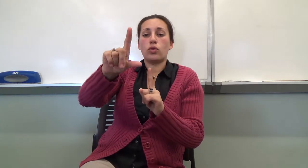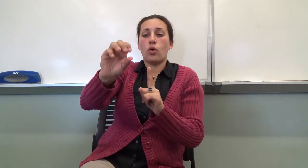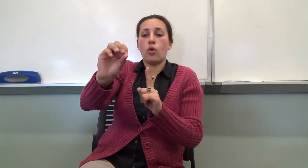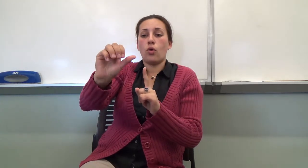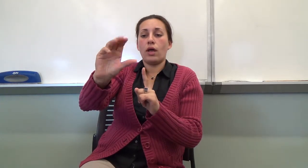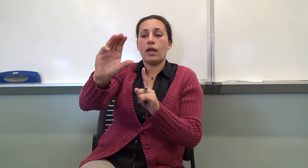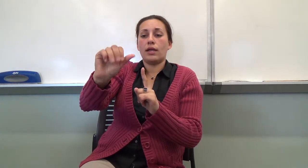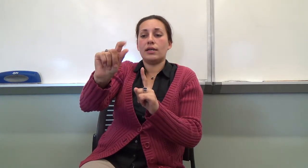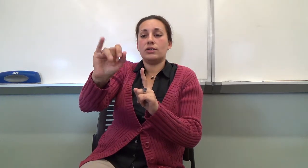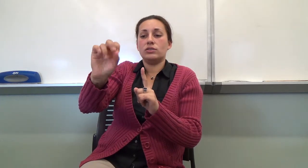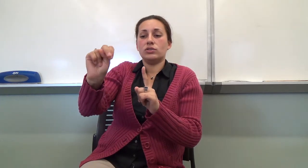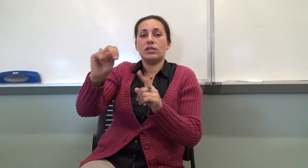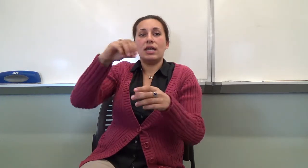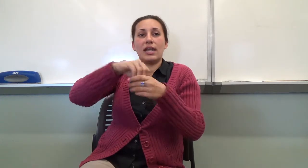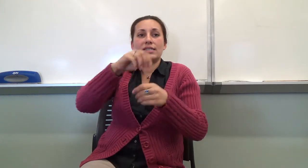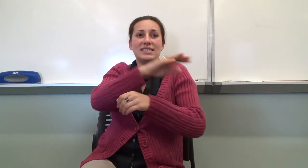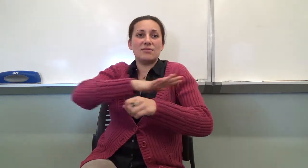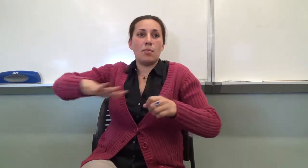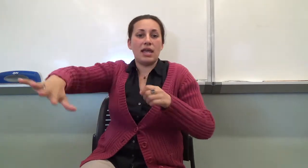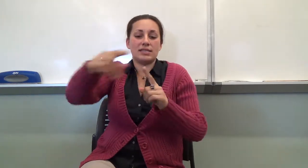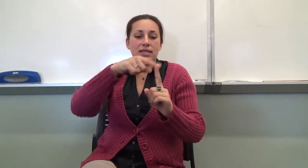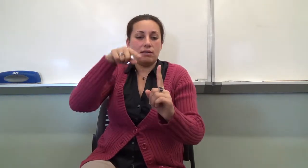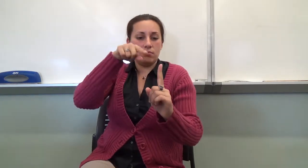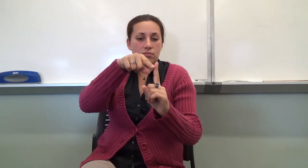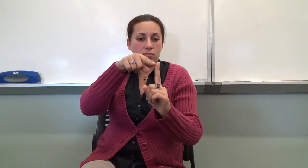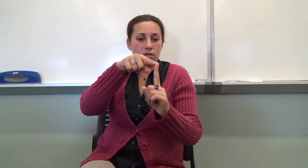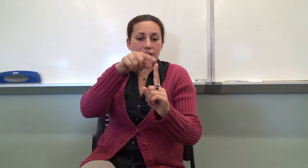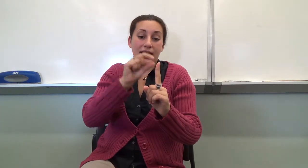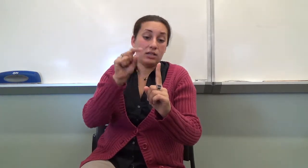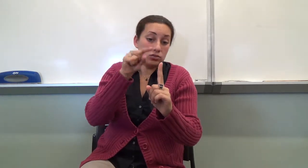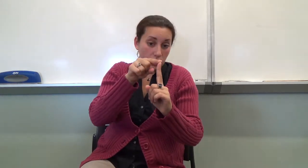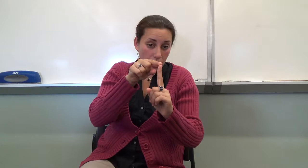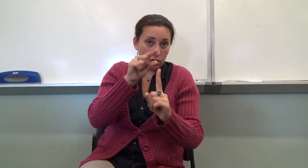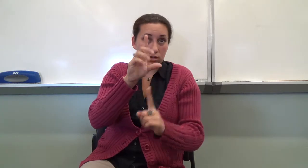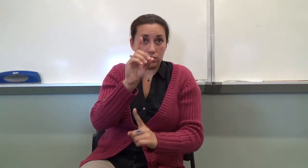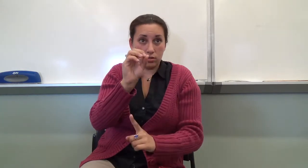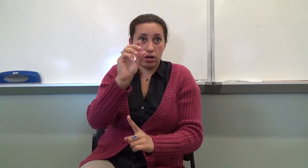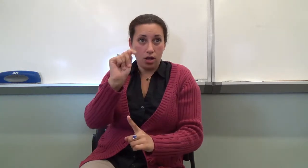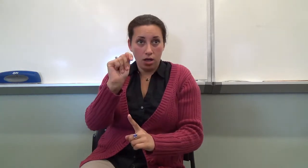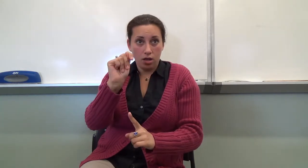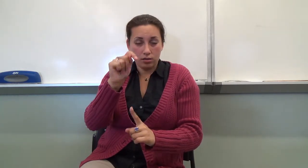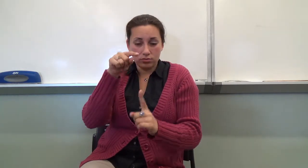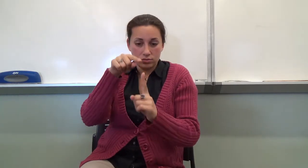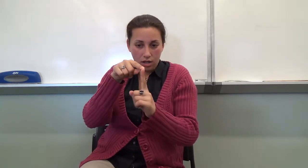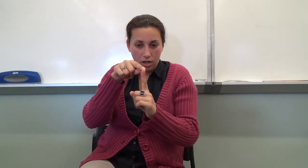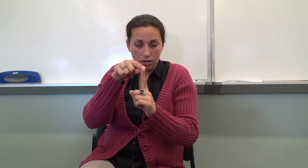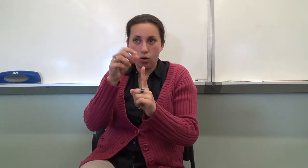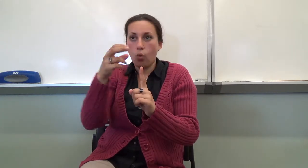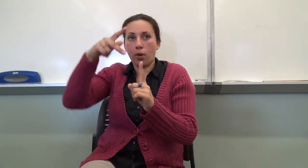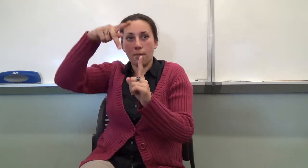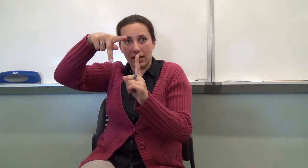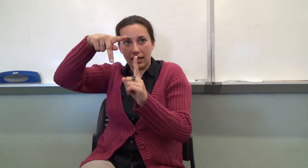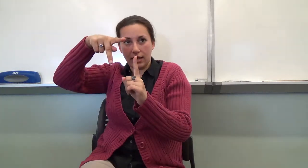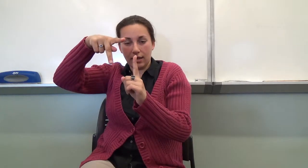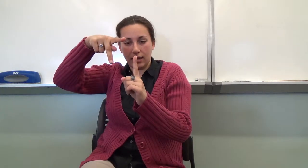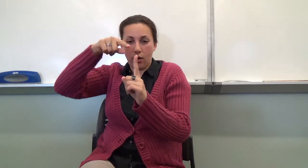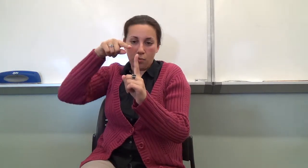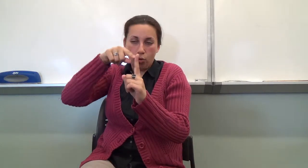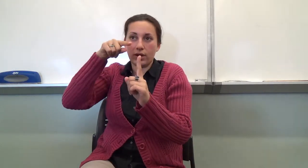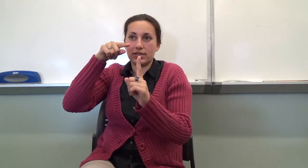When we often symbolize a point by a dot and label it with a capital letter such as P. Okay, and most people don't see